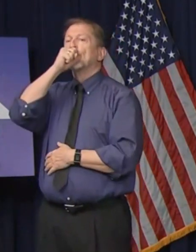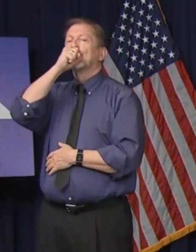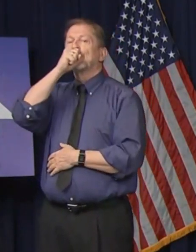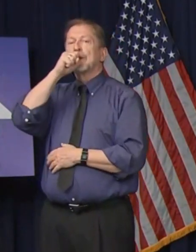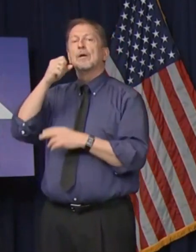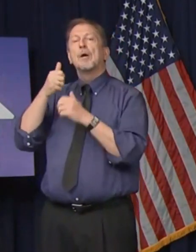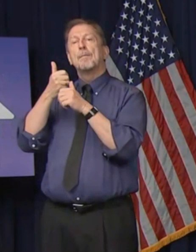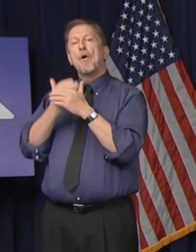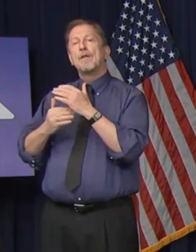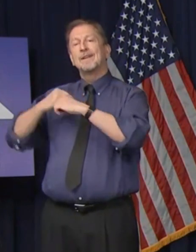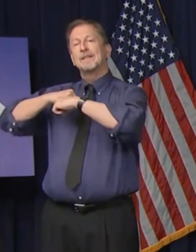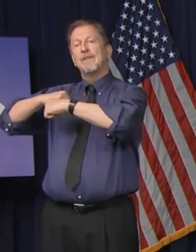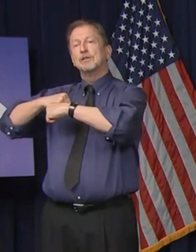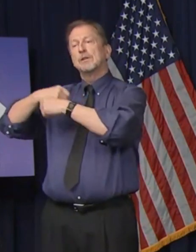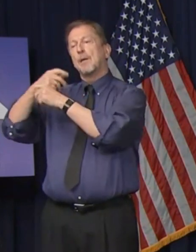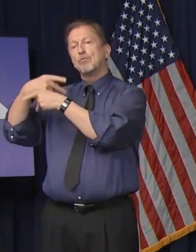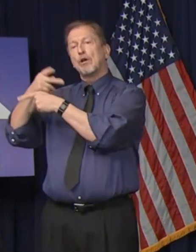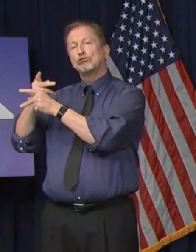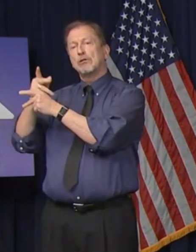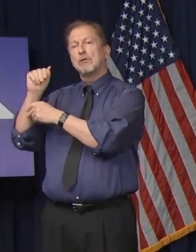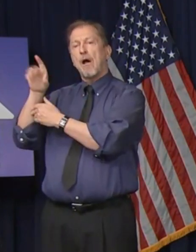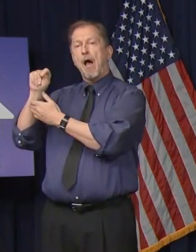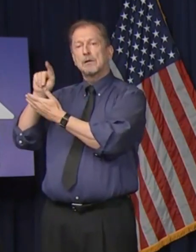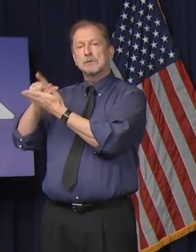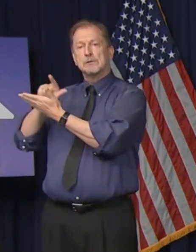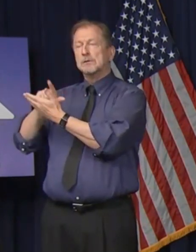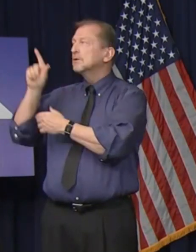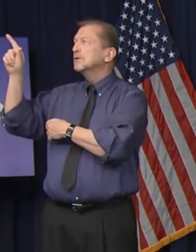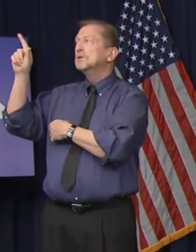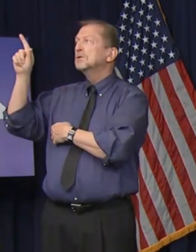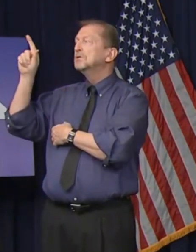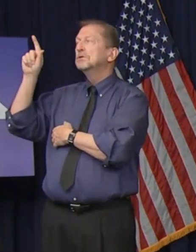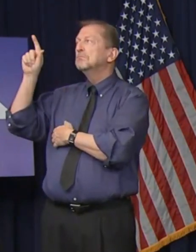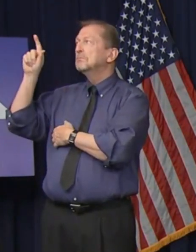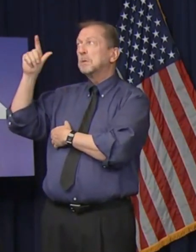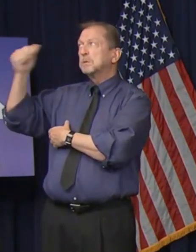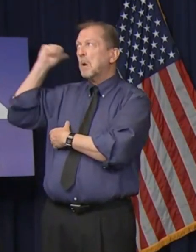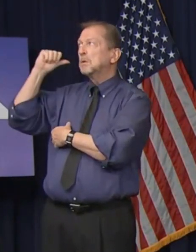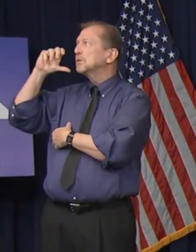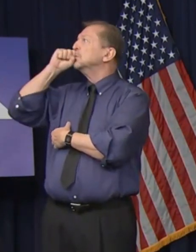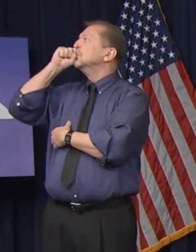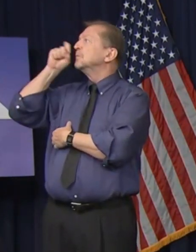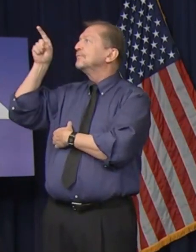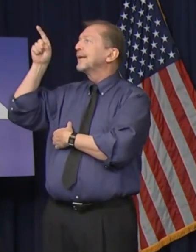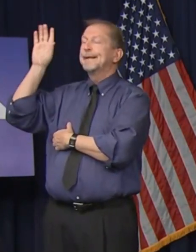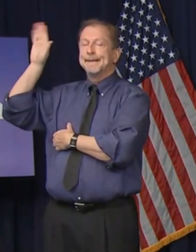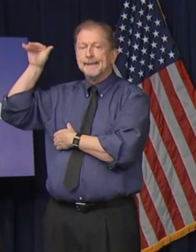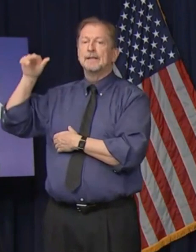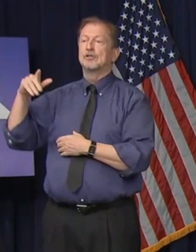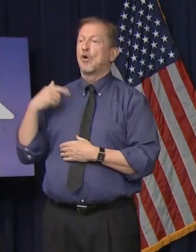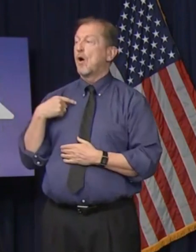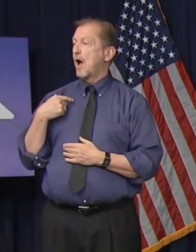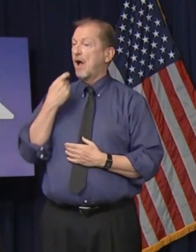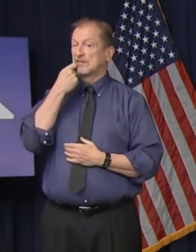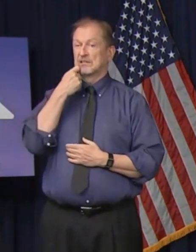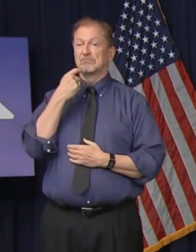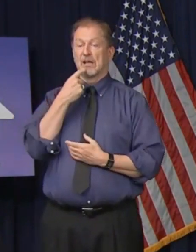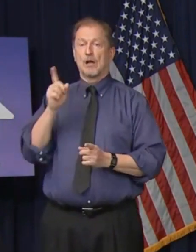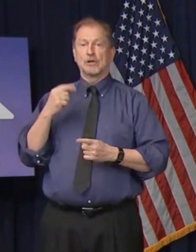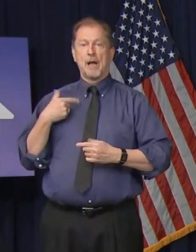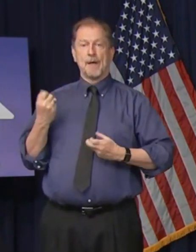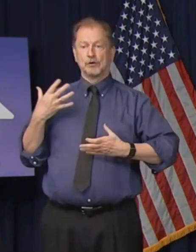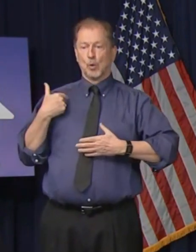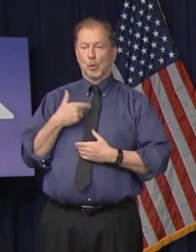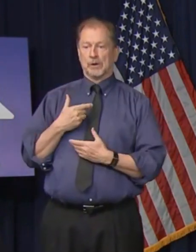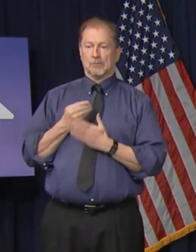It's a problem in that sense, but we have been successful. You just heard me announce some of the numbers of the PPE that we've acquired already